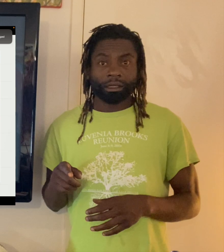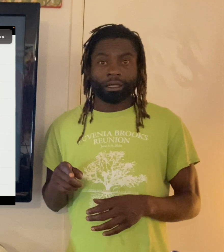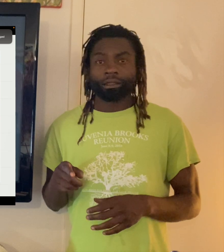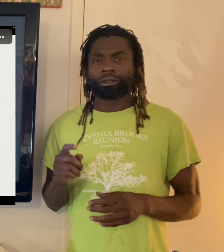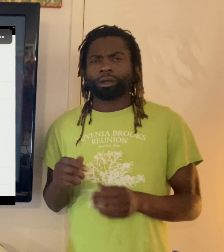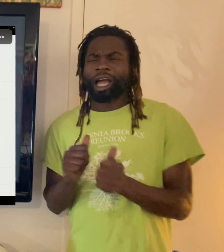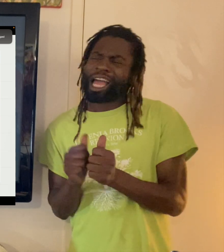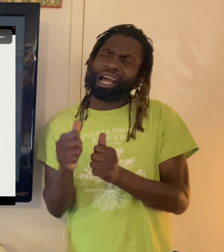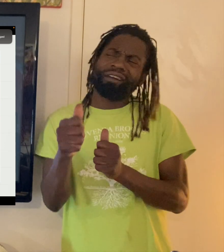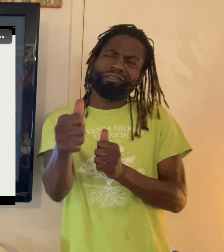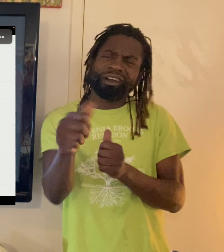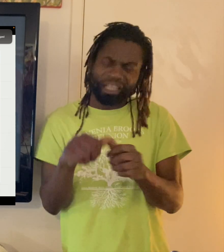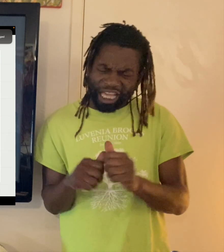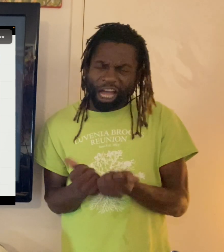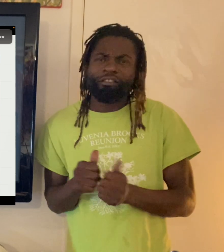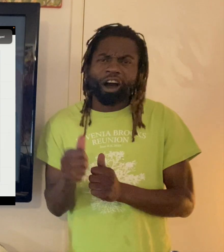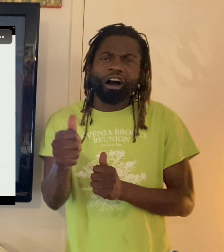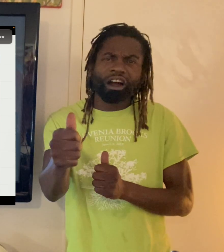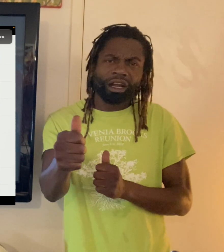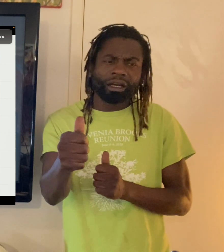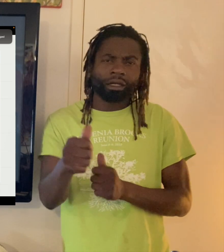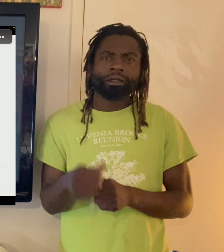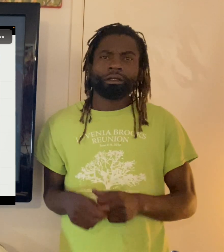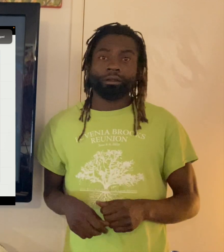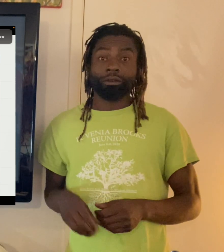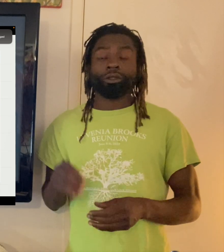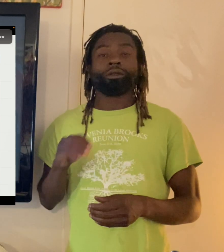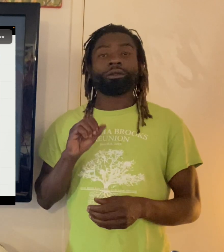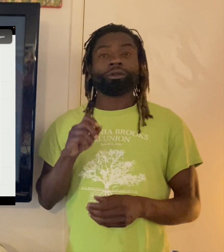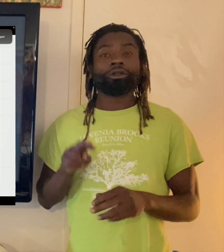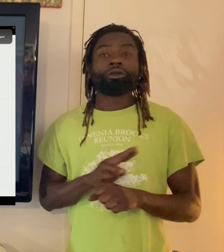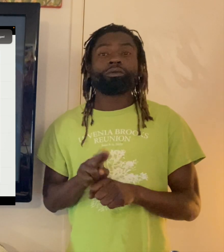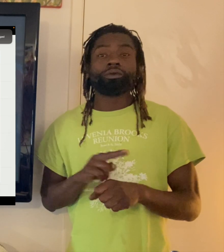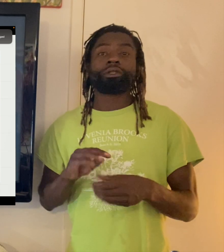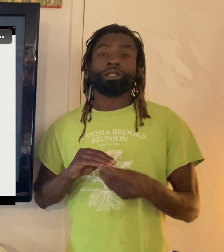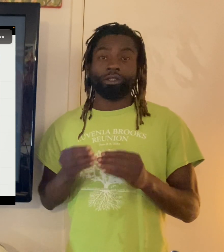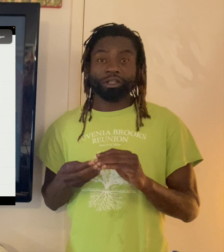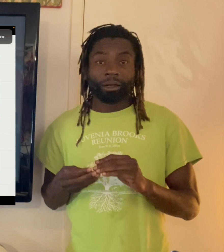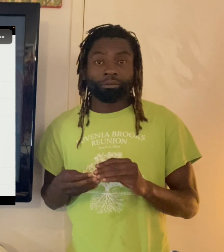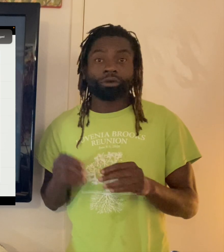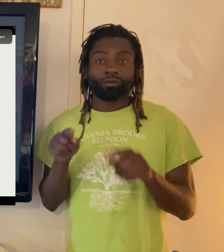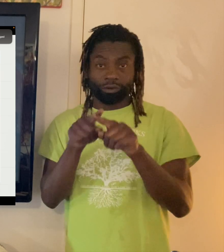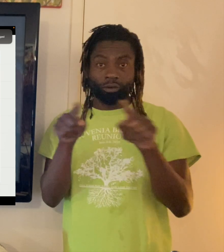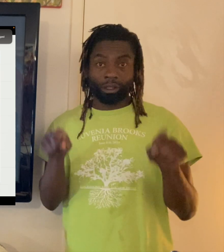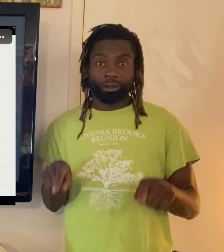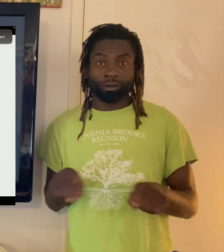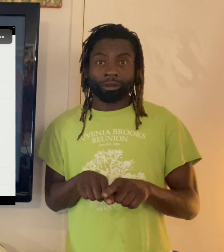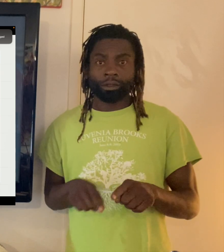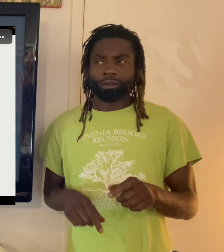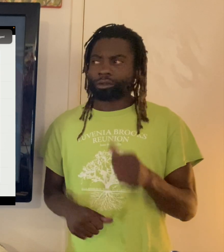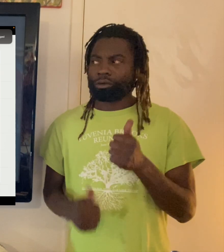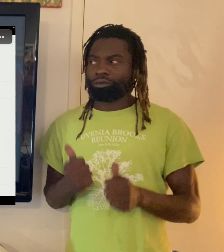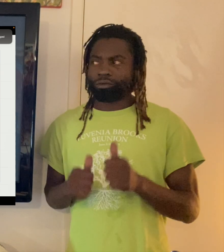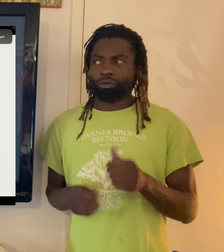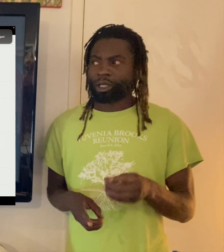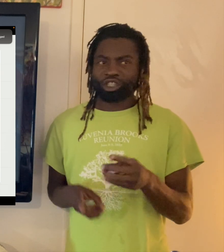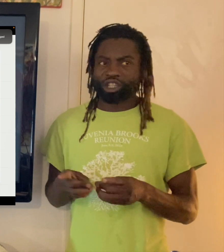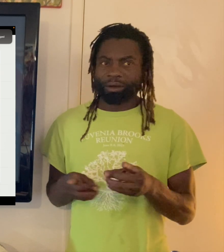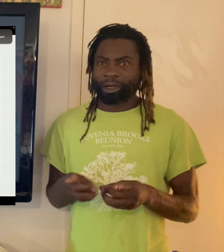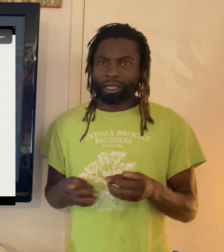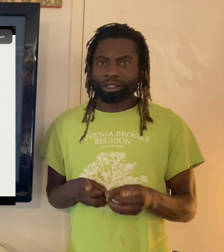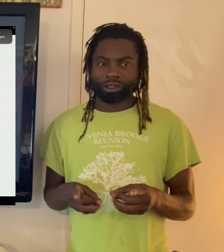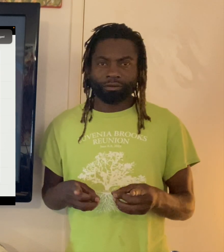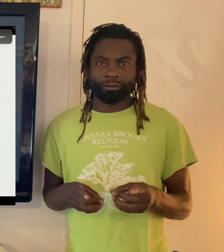or how far to go, using the number of squares. Okay, now, which direction should Tiny